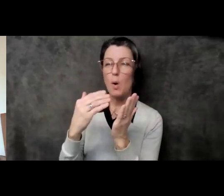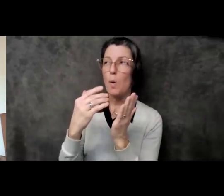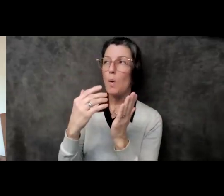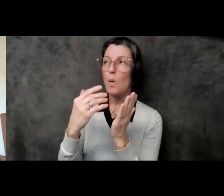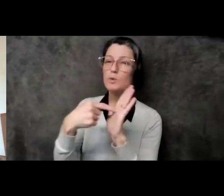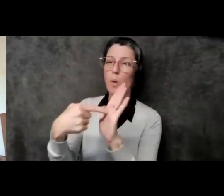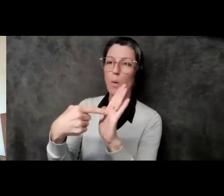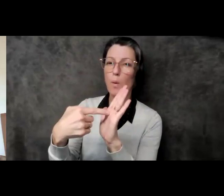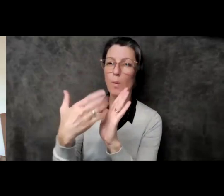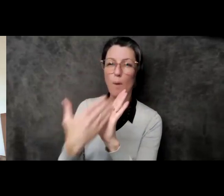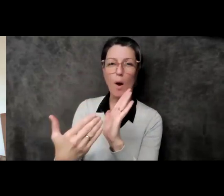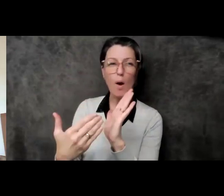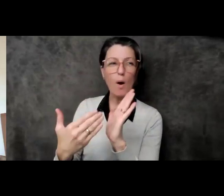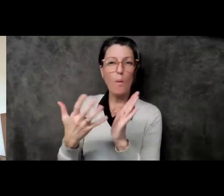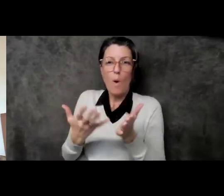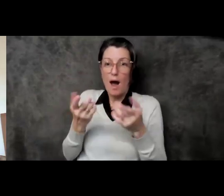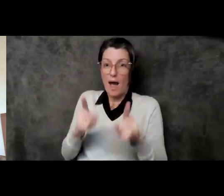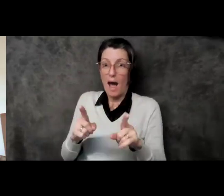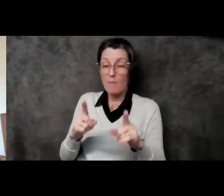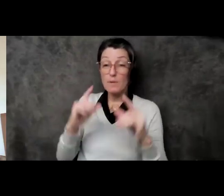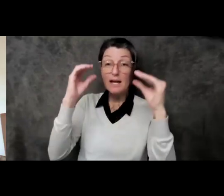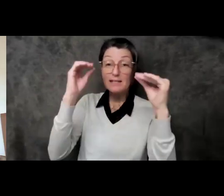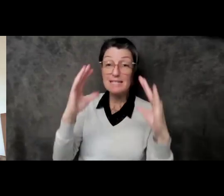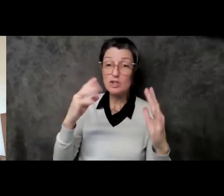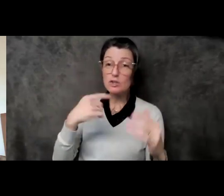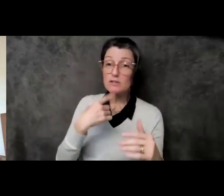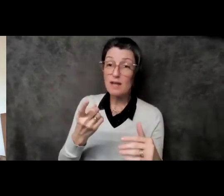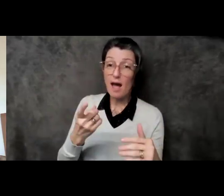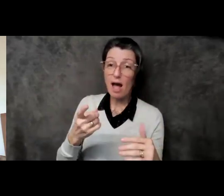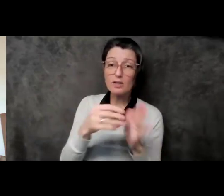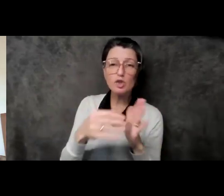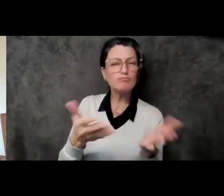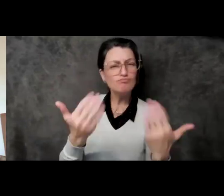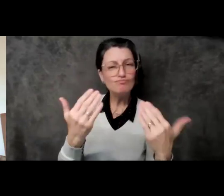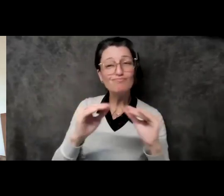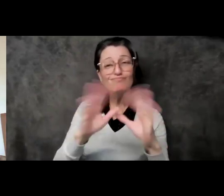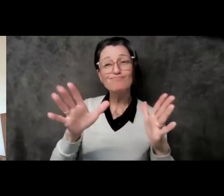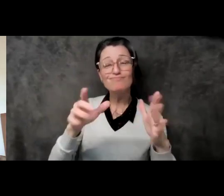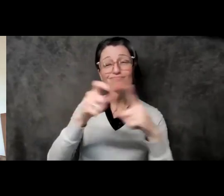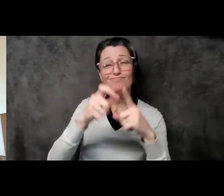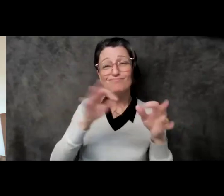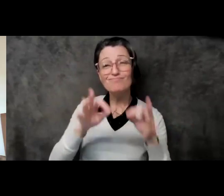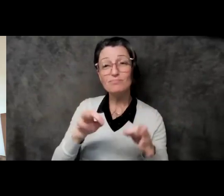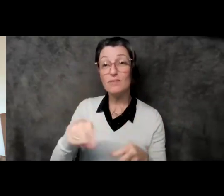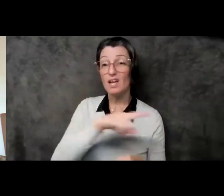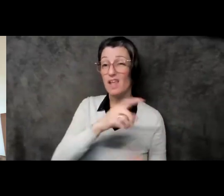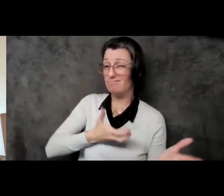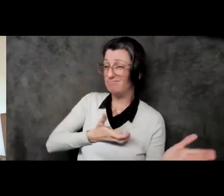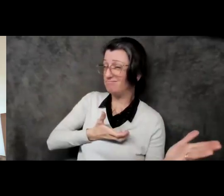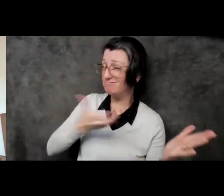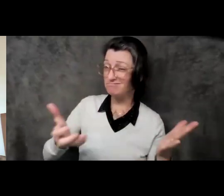what happens, right? When students really do take you at your word and they bring forth the truth of their lives,